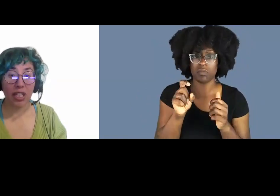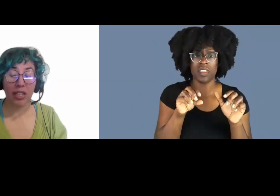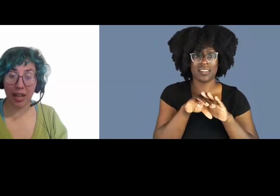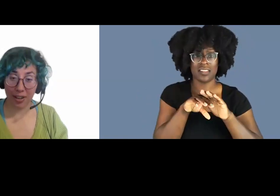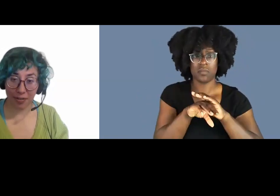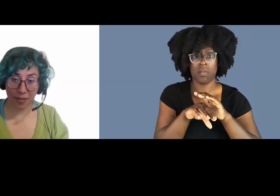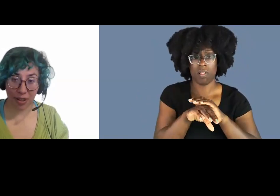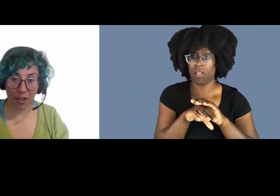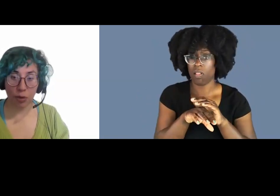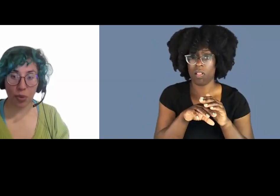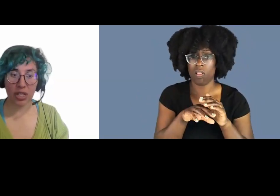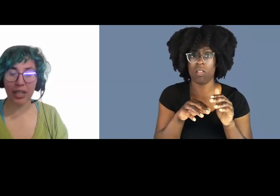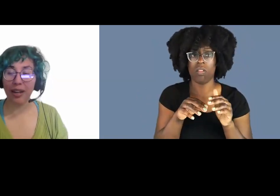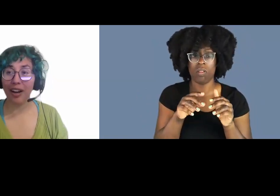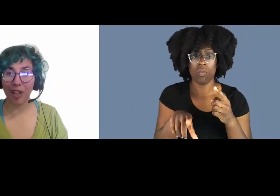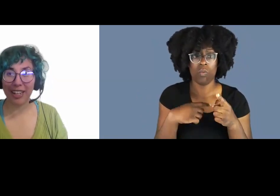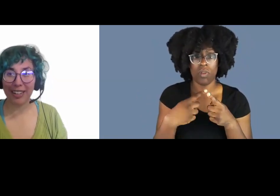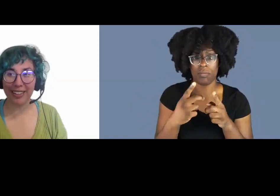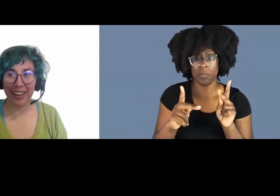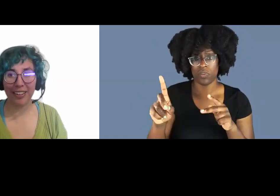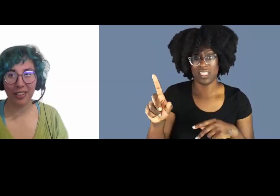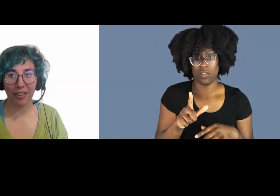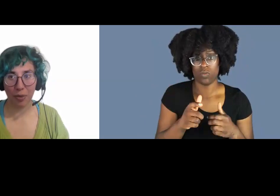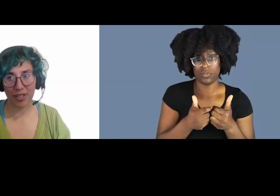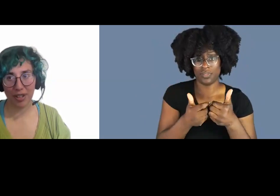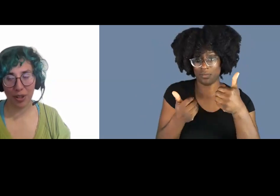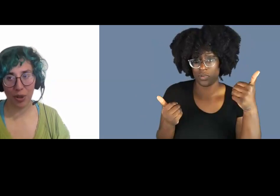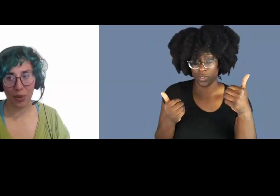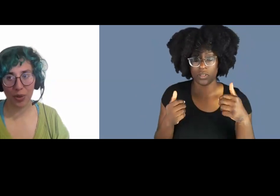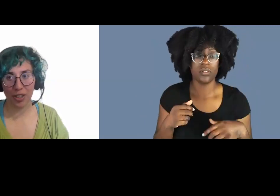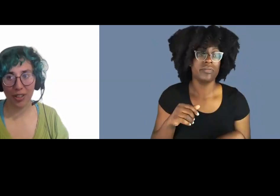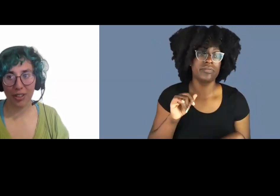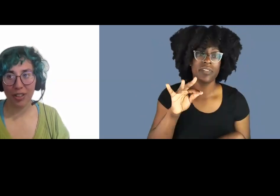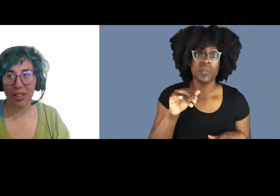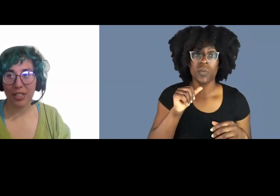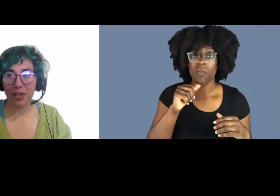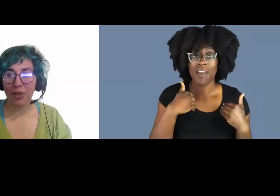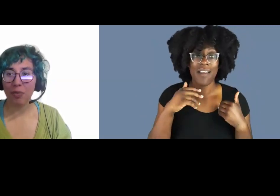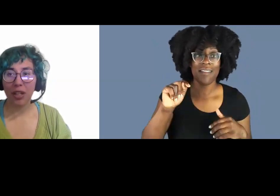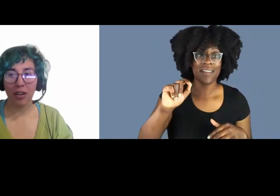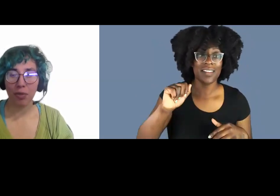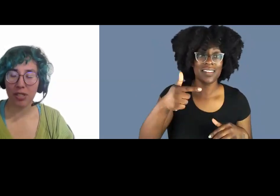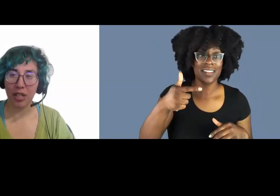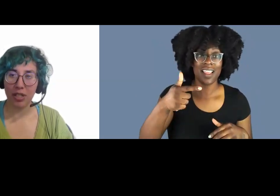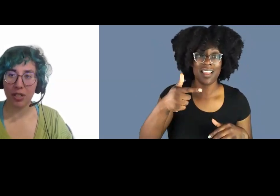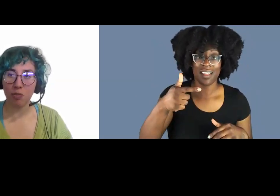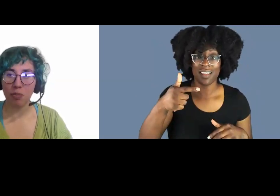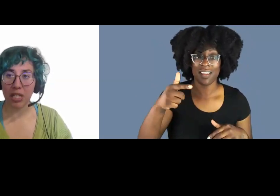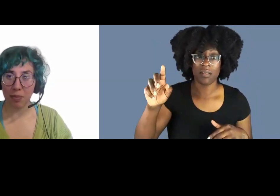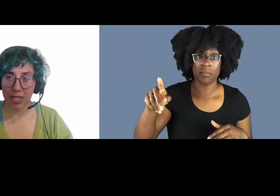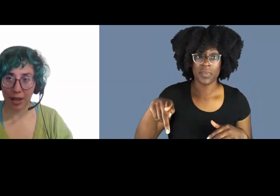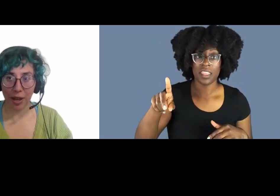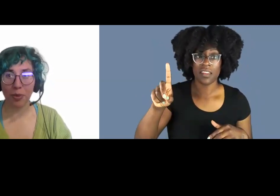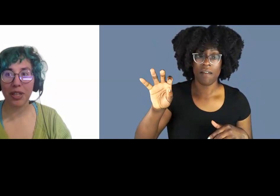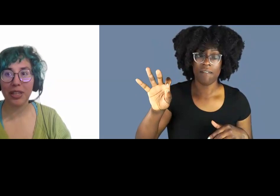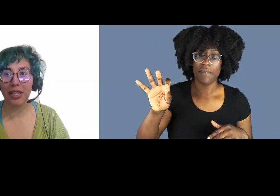untagged PDF, the person cannot read it, and that one is on you. So the PDF presentations